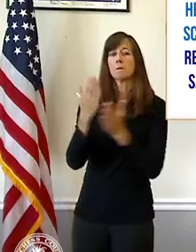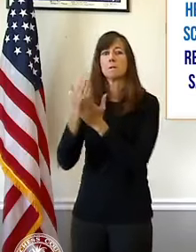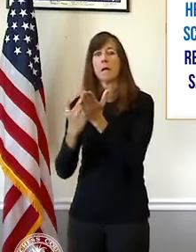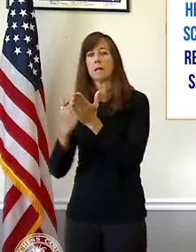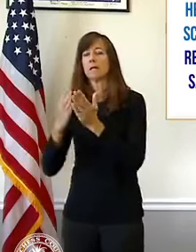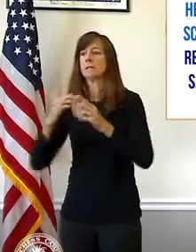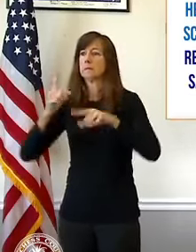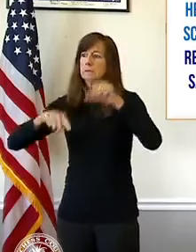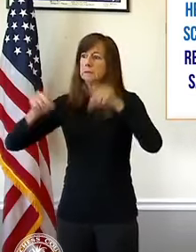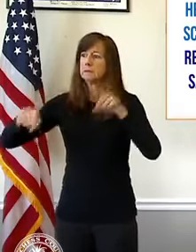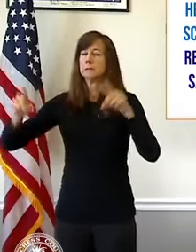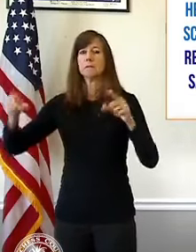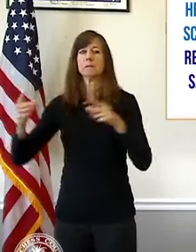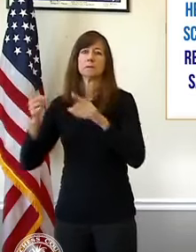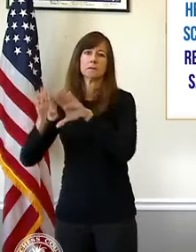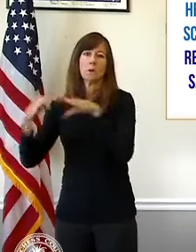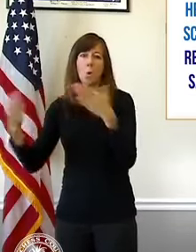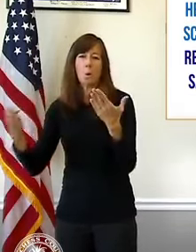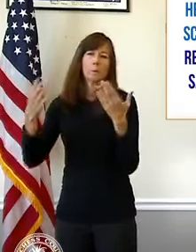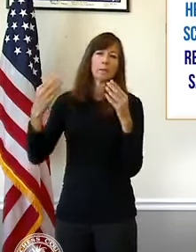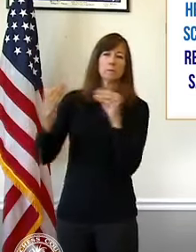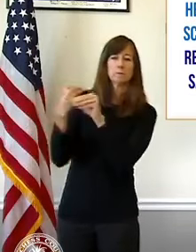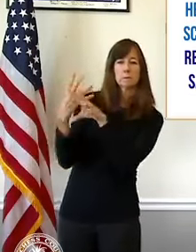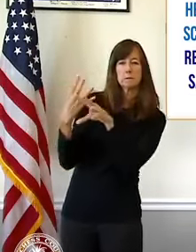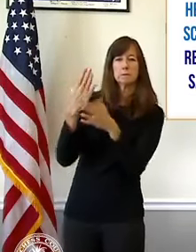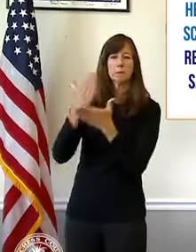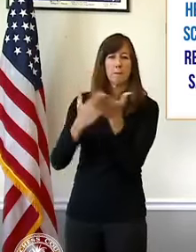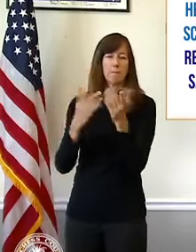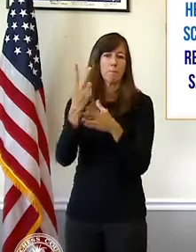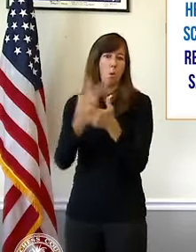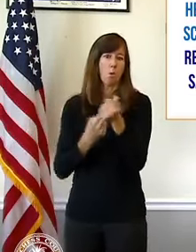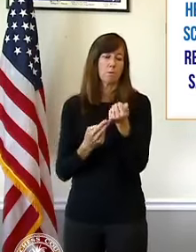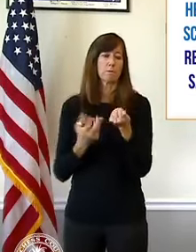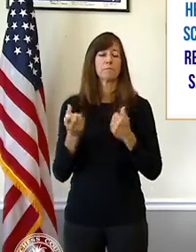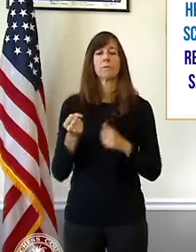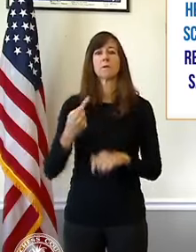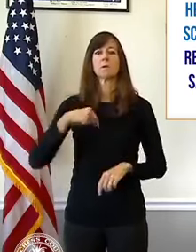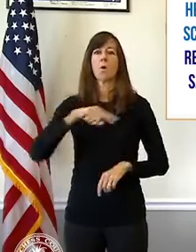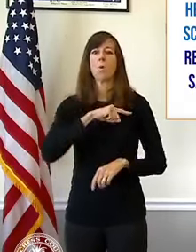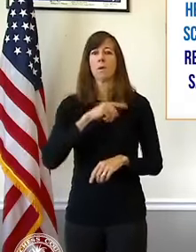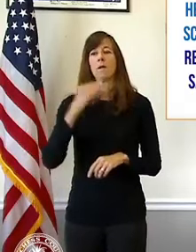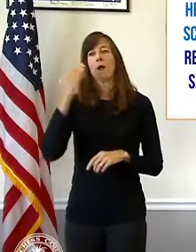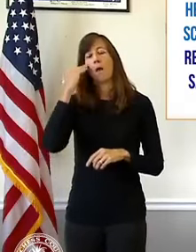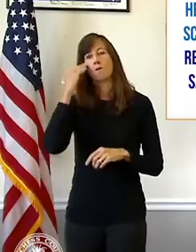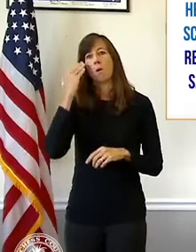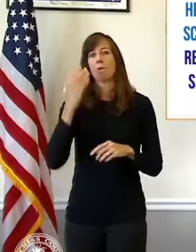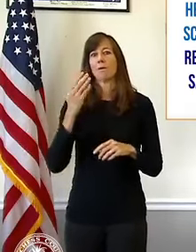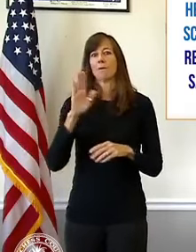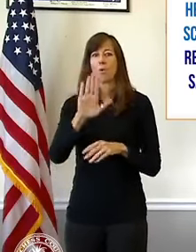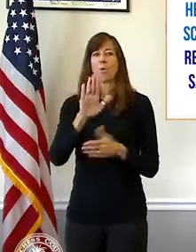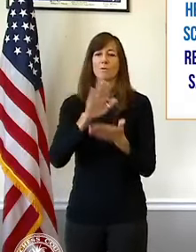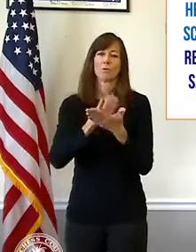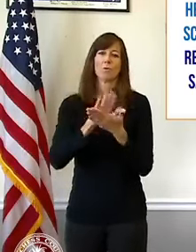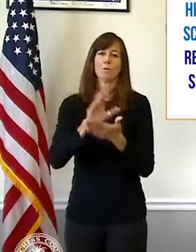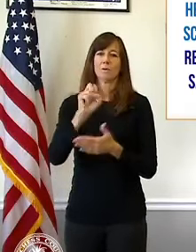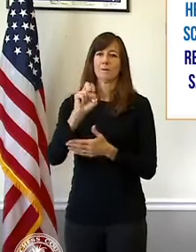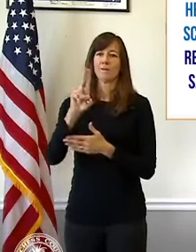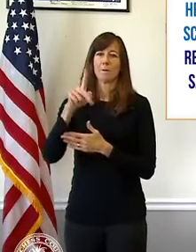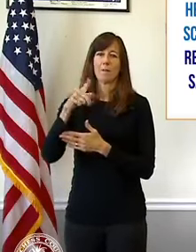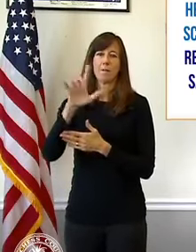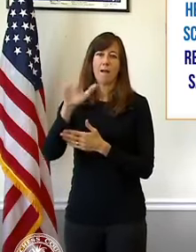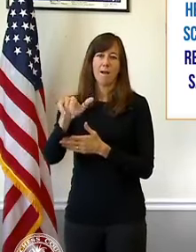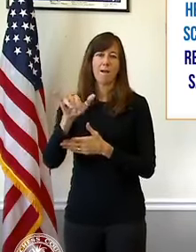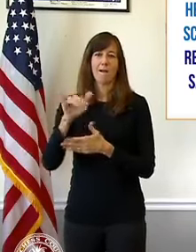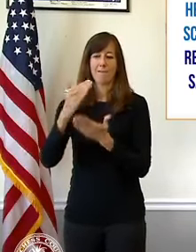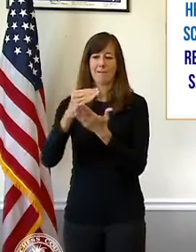the frustration. We've developed your school supply list for 2021, and I don't mean it to be funny, but